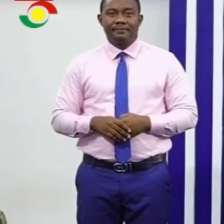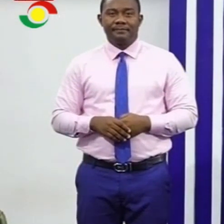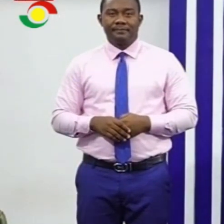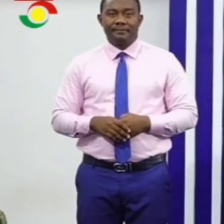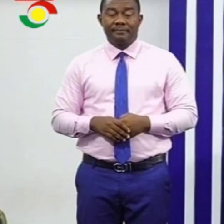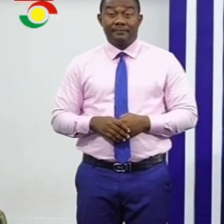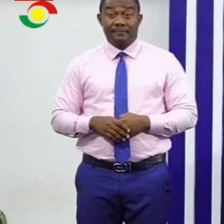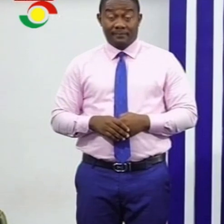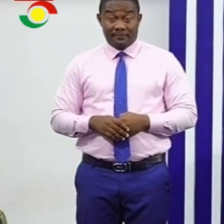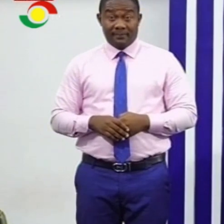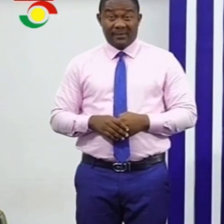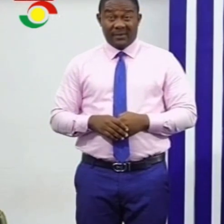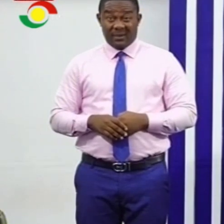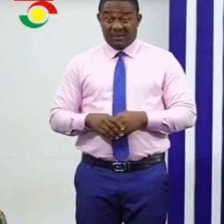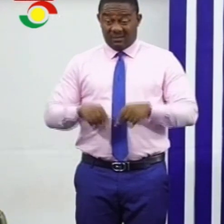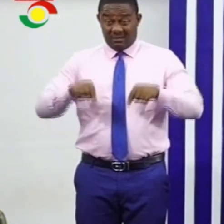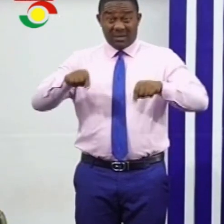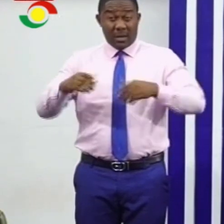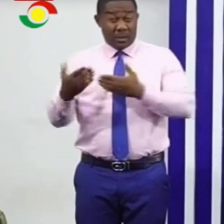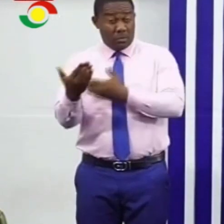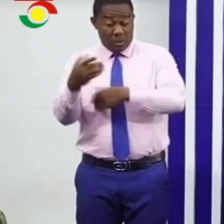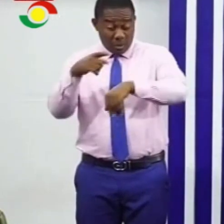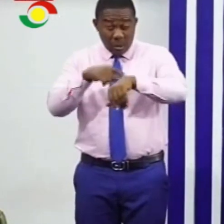As at 08 hours this morning,